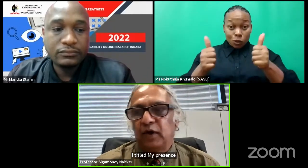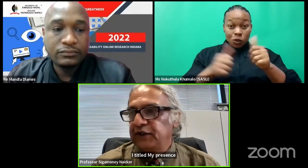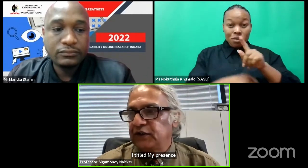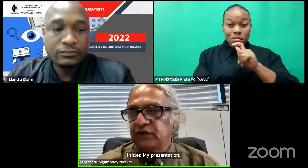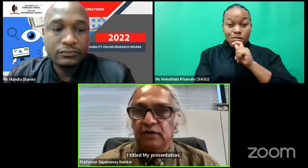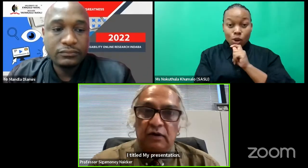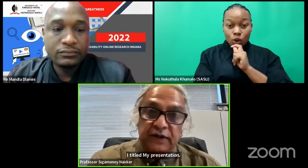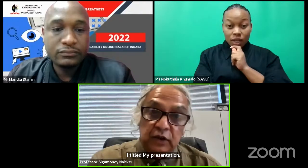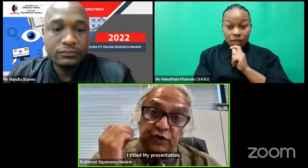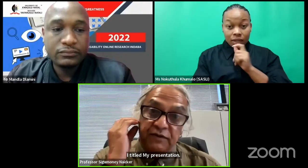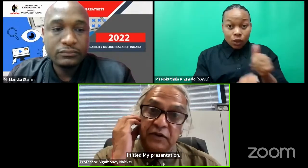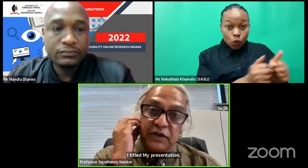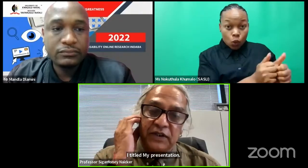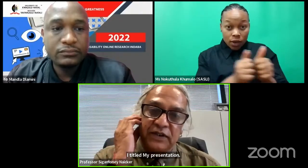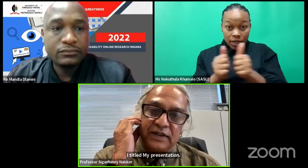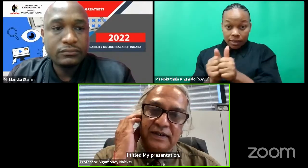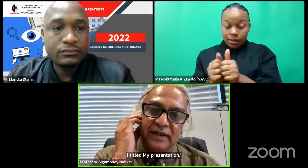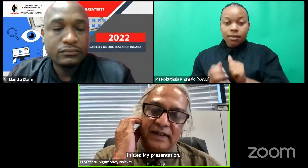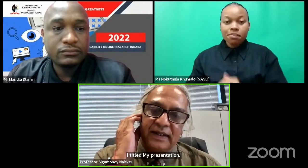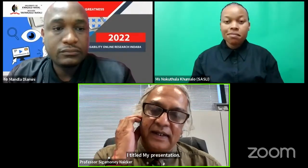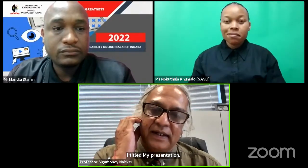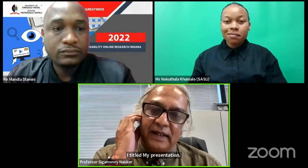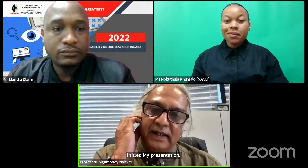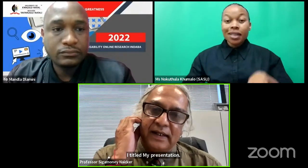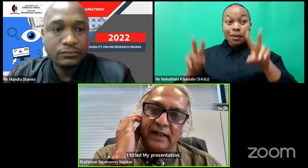The Politics of Inclusive Education.